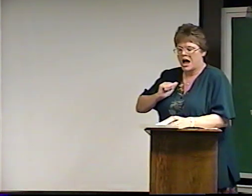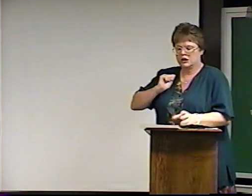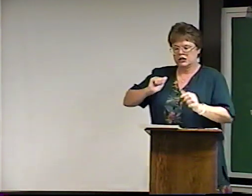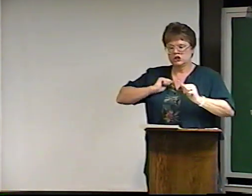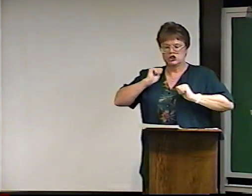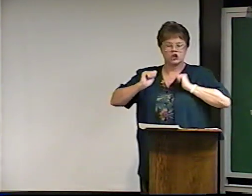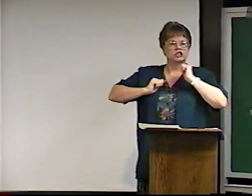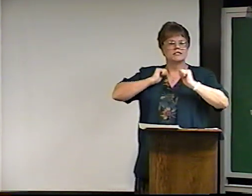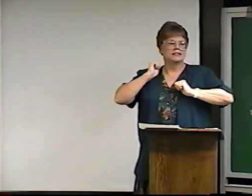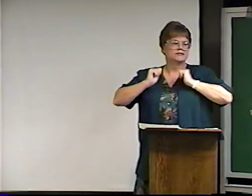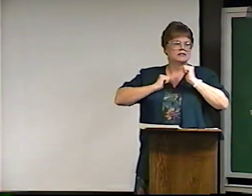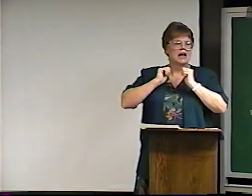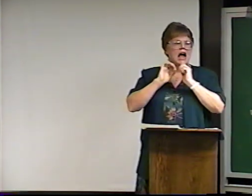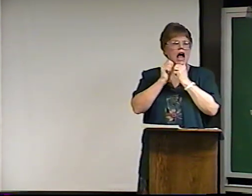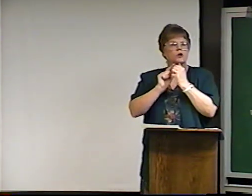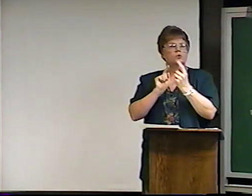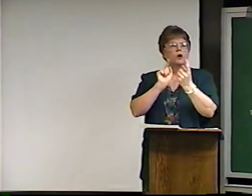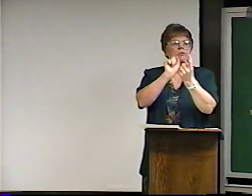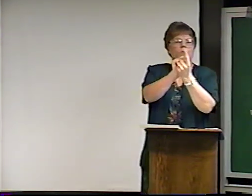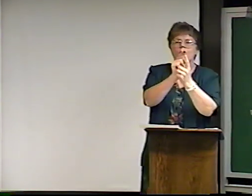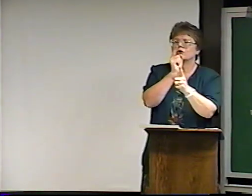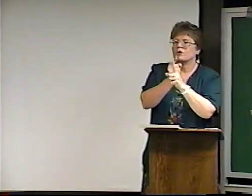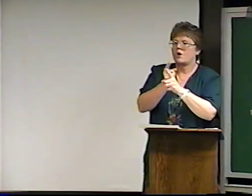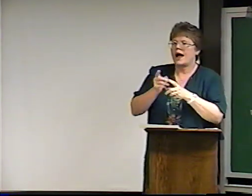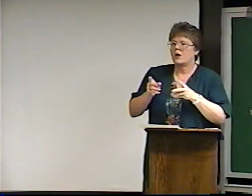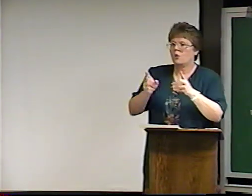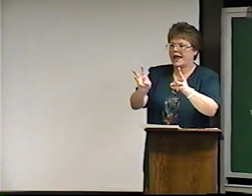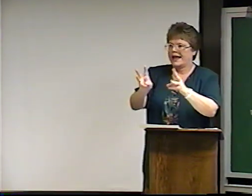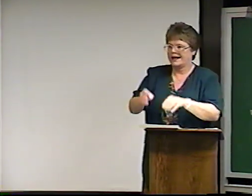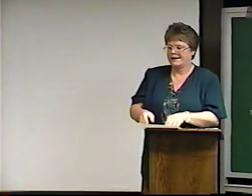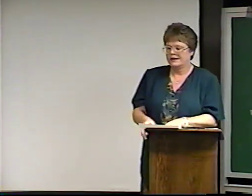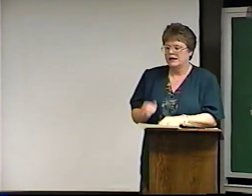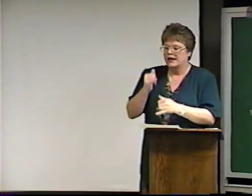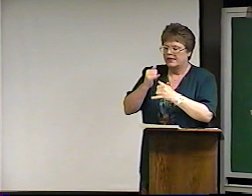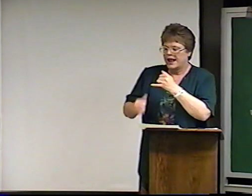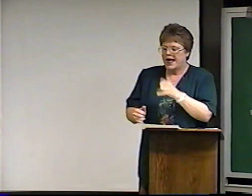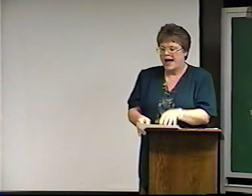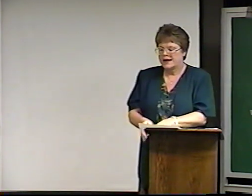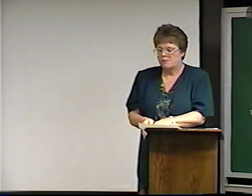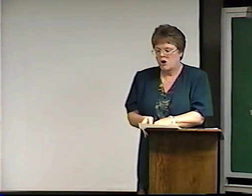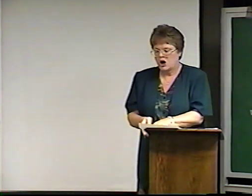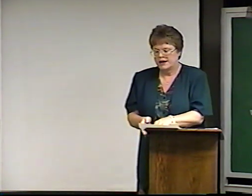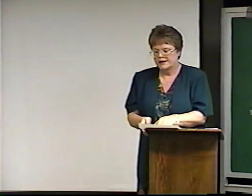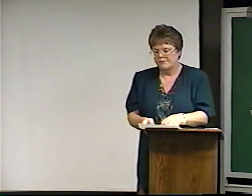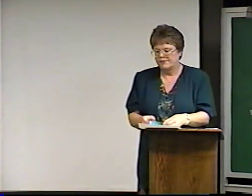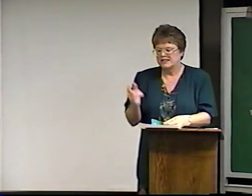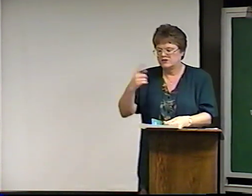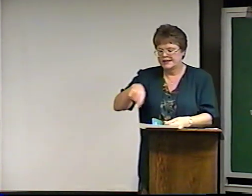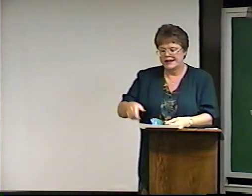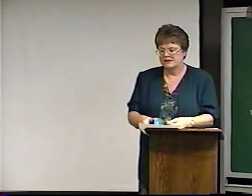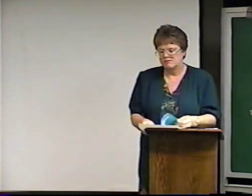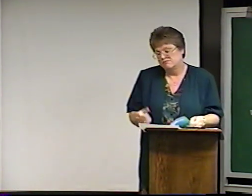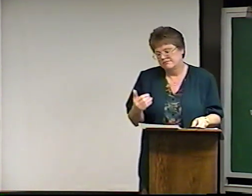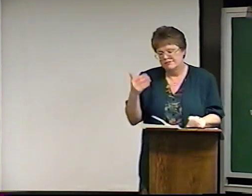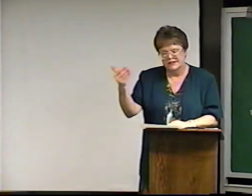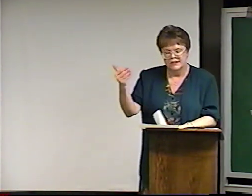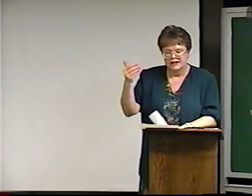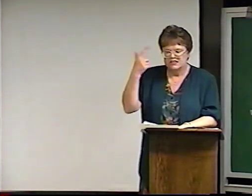About 30 hours above the right way. The last part that connects